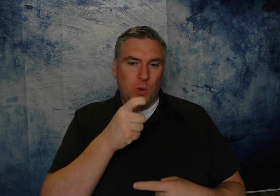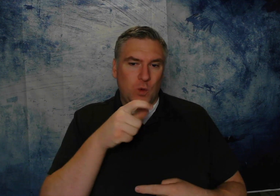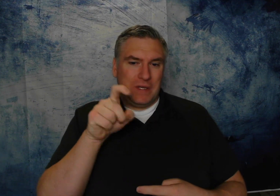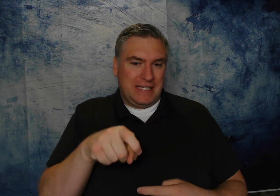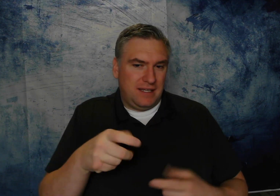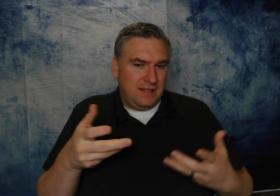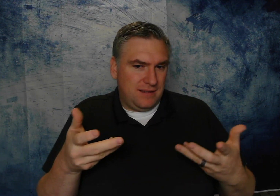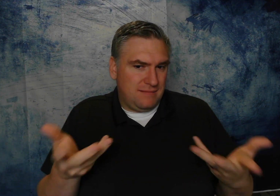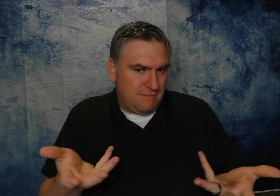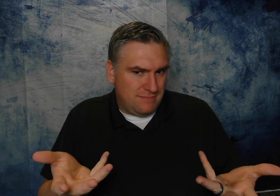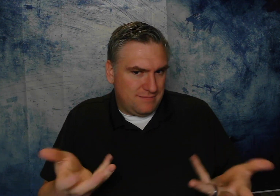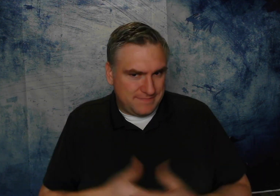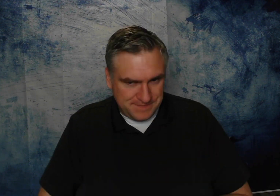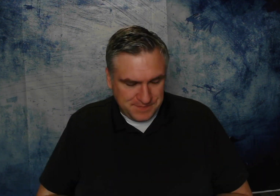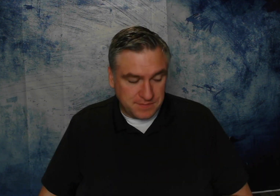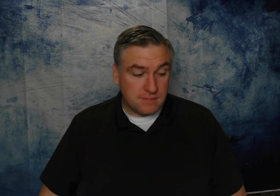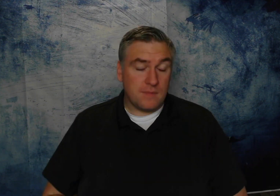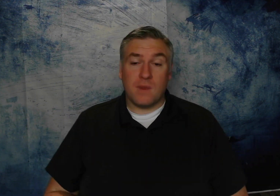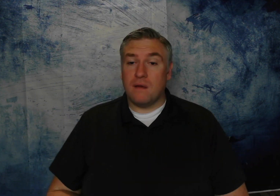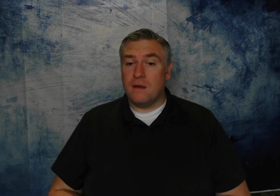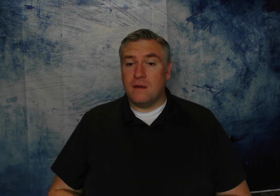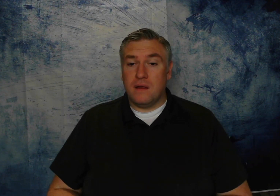first, it's about who needs.